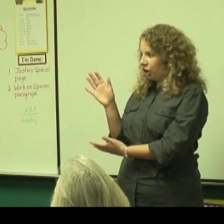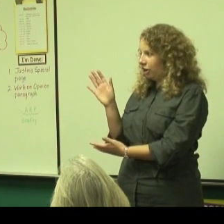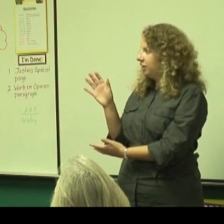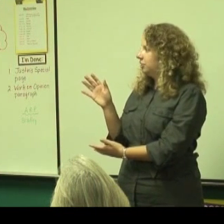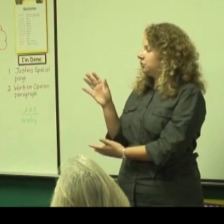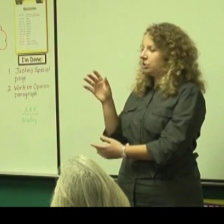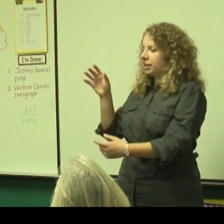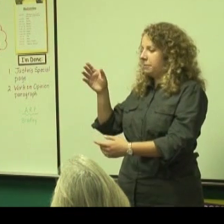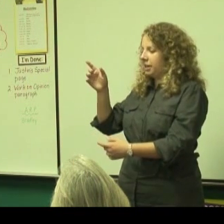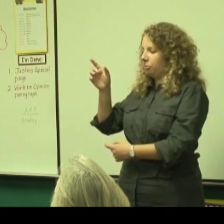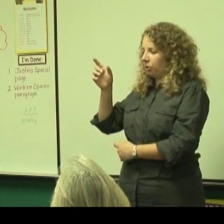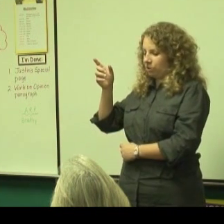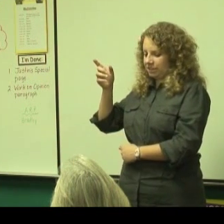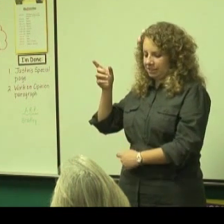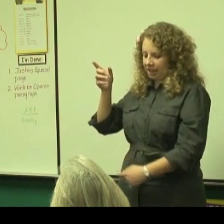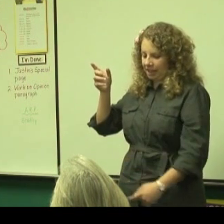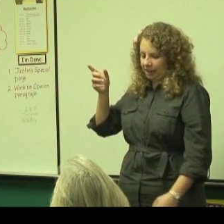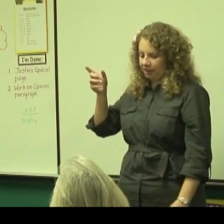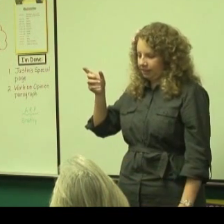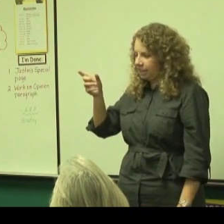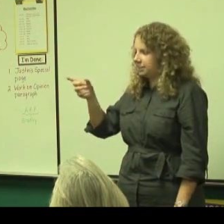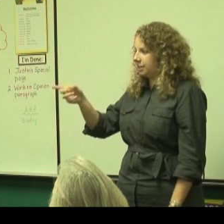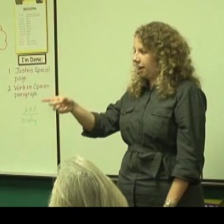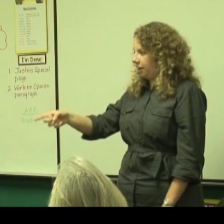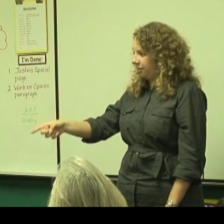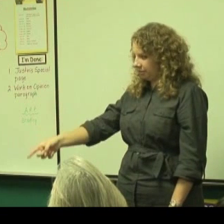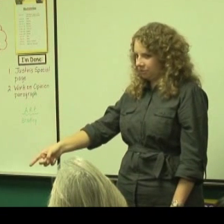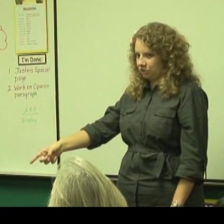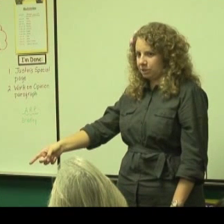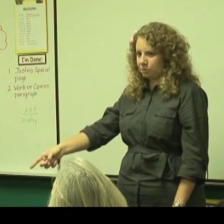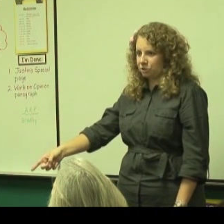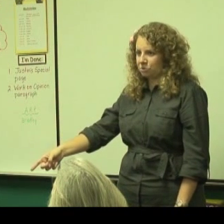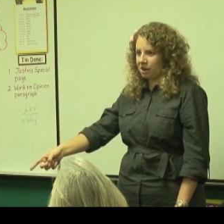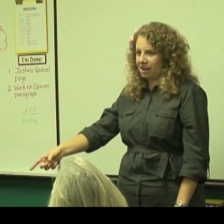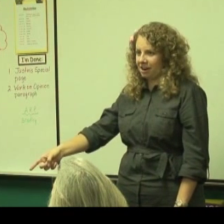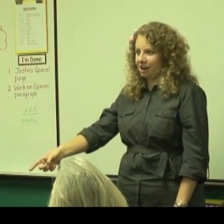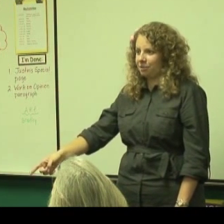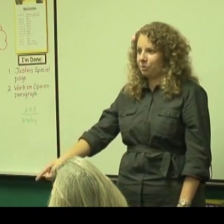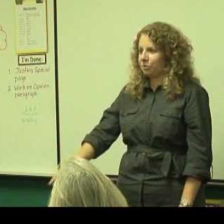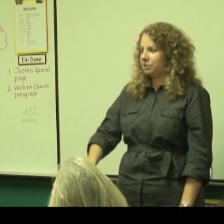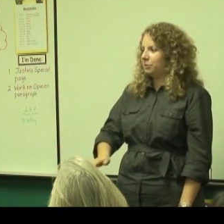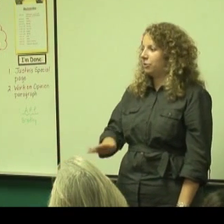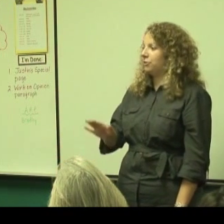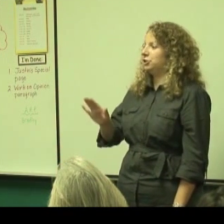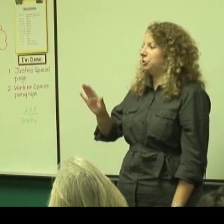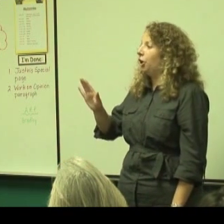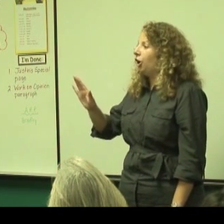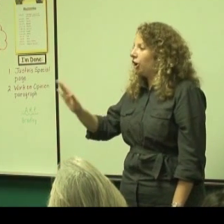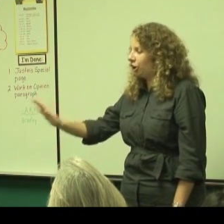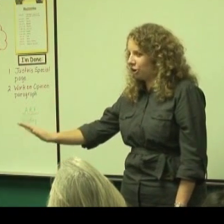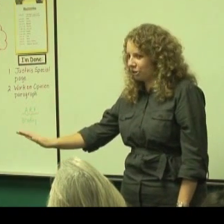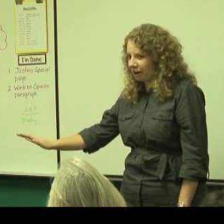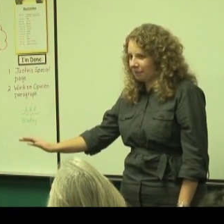her, so it's going to be, we're going to say Lisa, this person right here, and then we're going to be referring to her